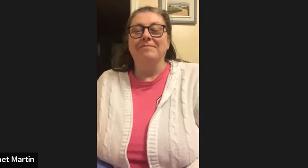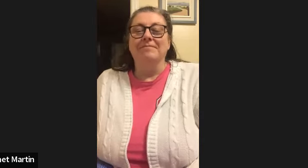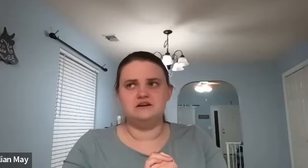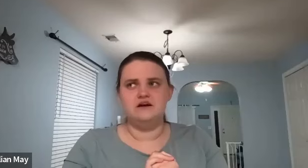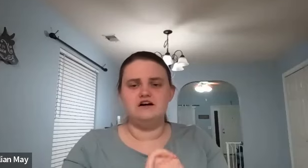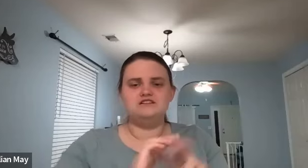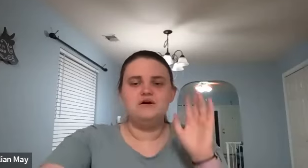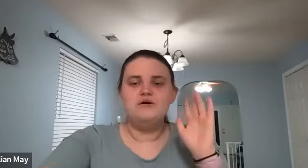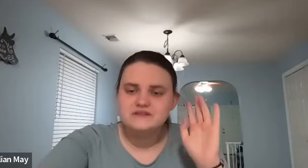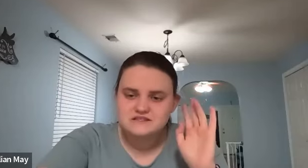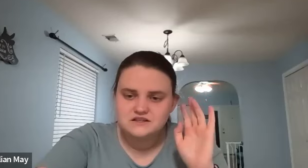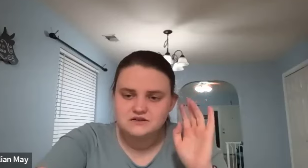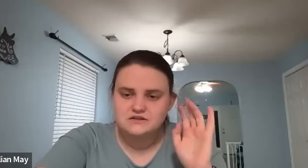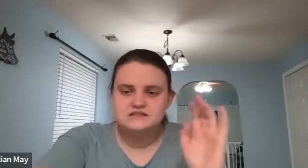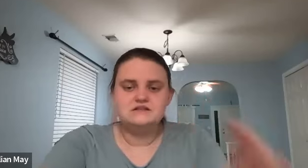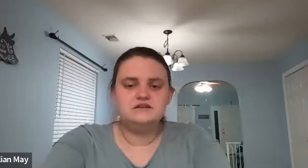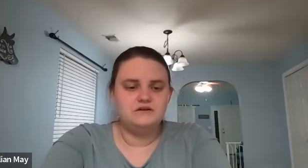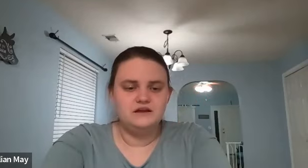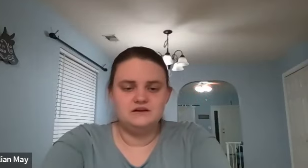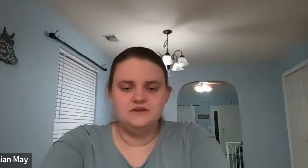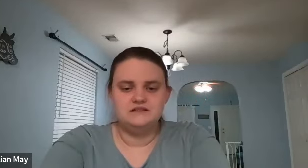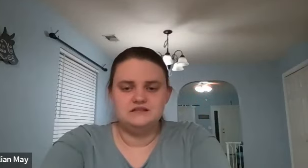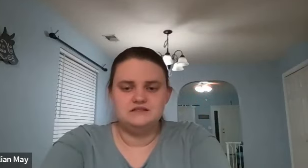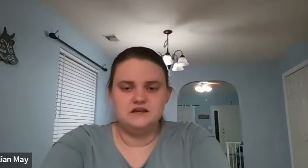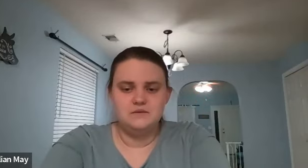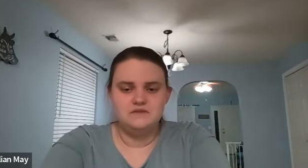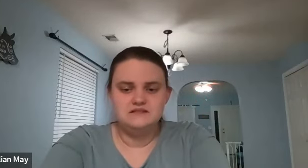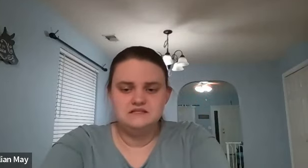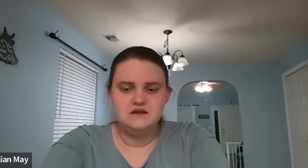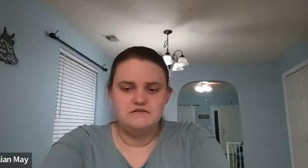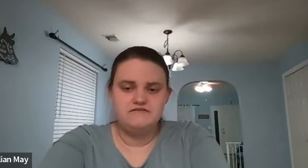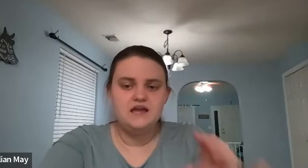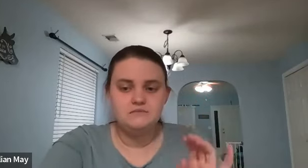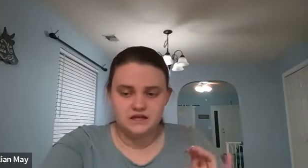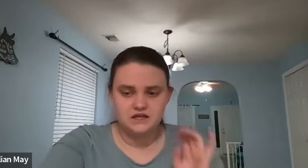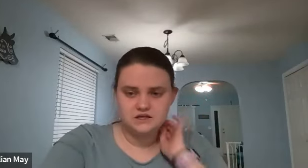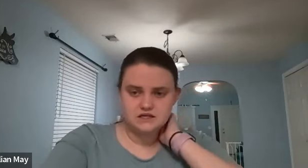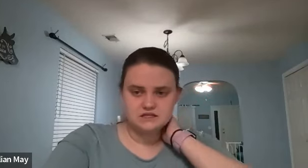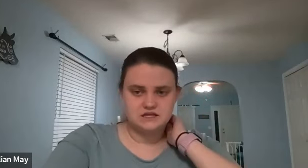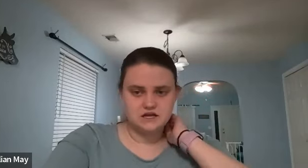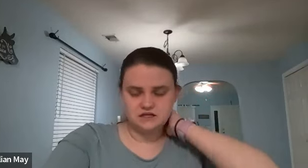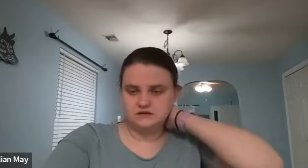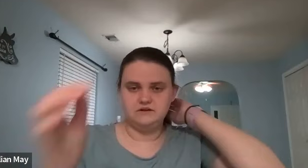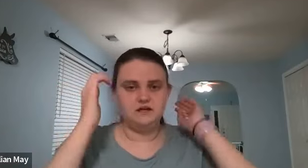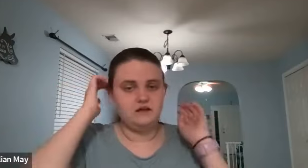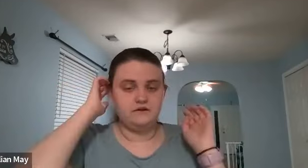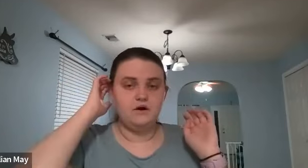there's also, oh, this is cute. This is a little, here, I'll give you guys this. This is a family signing video. Like they're